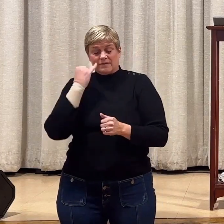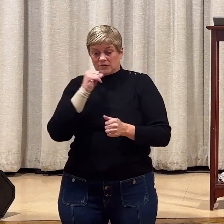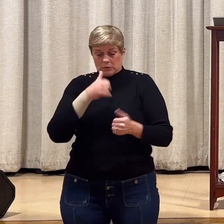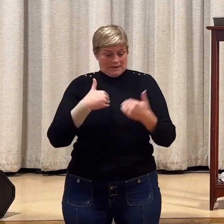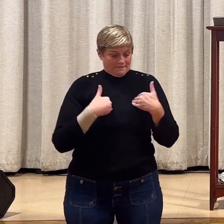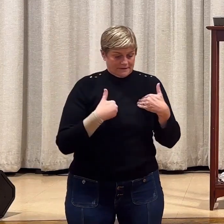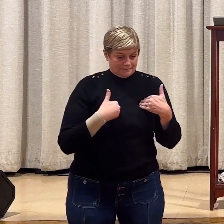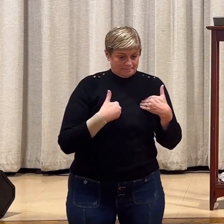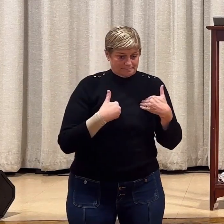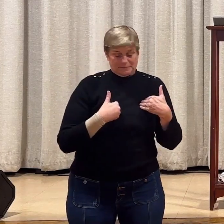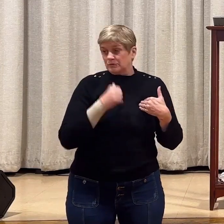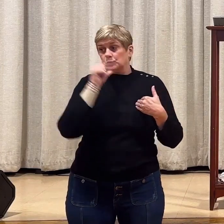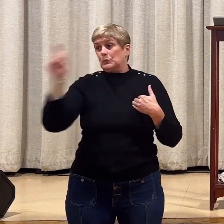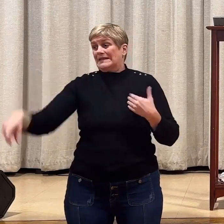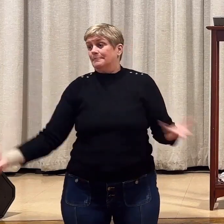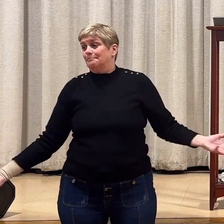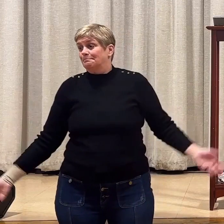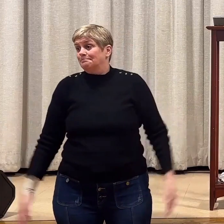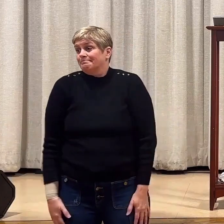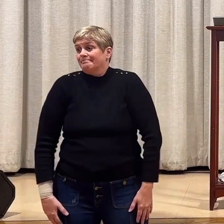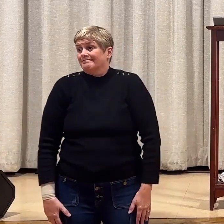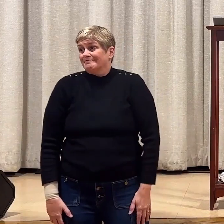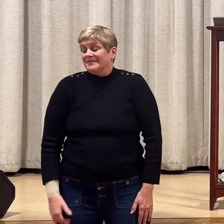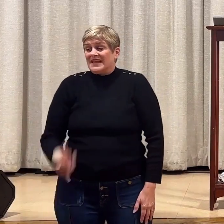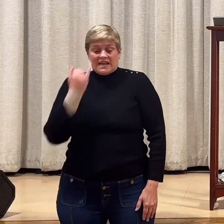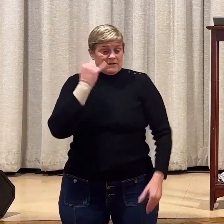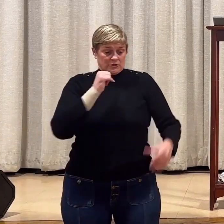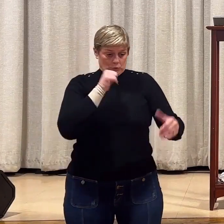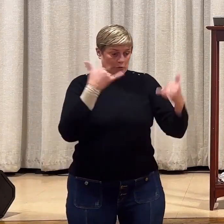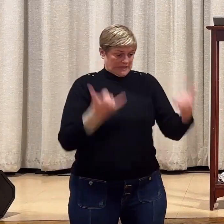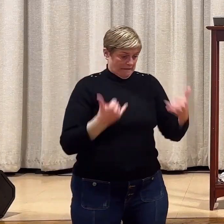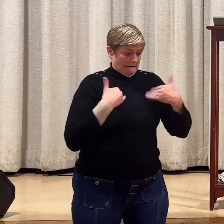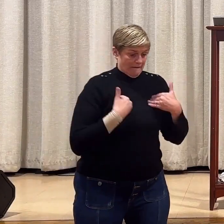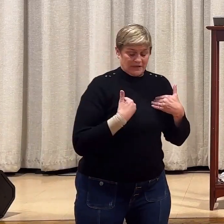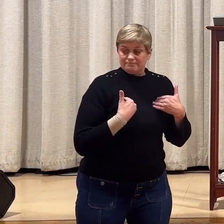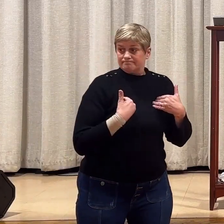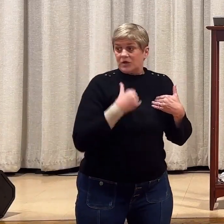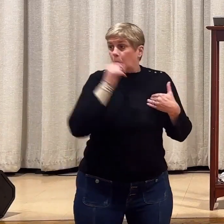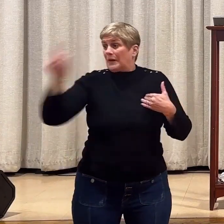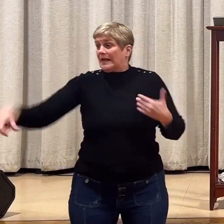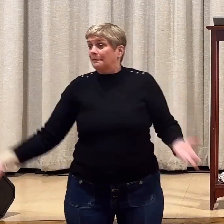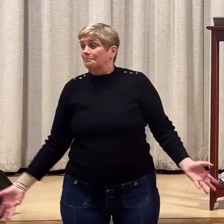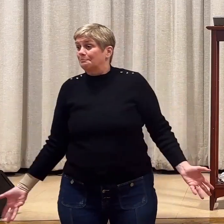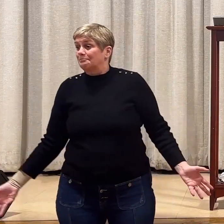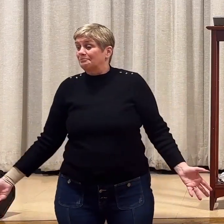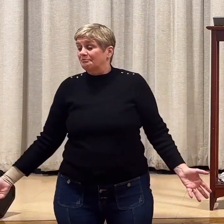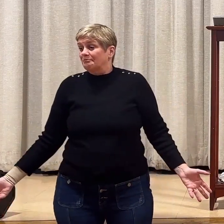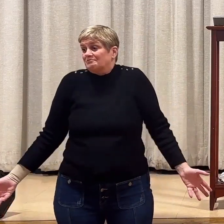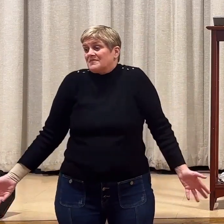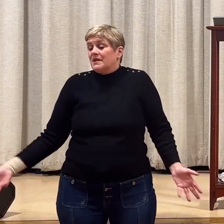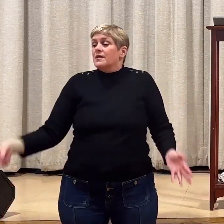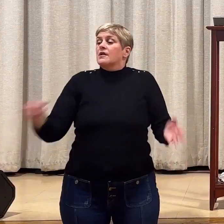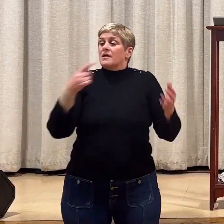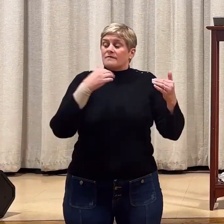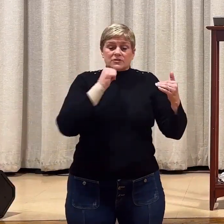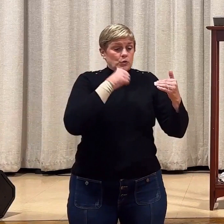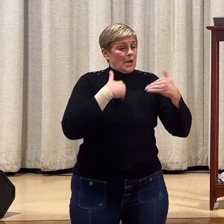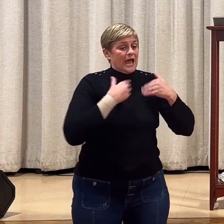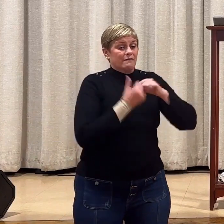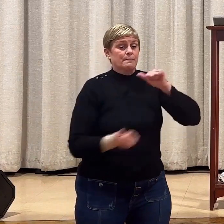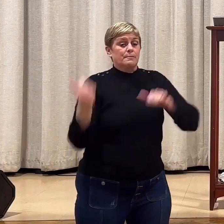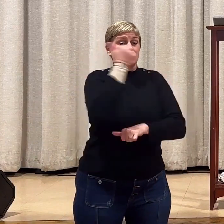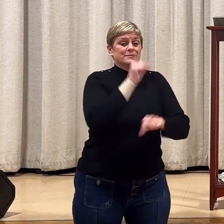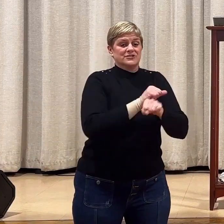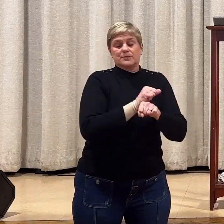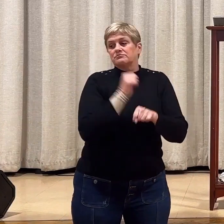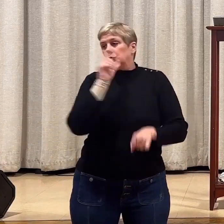it, I don't need it. Say that with me. If I don't have it, I don't need it. If I don't have the promotion, I